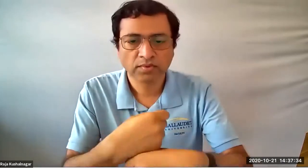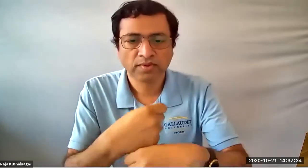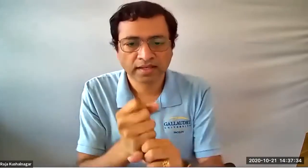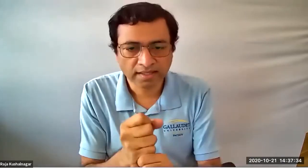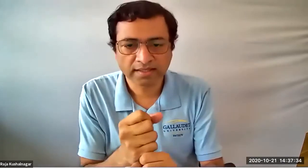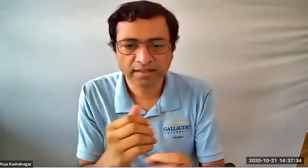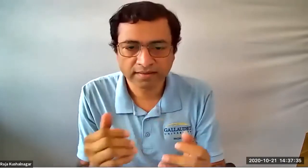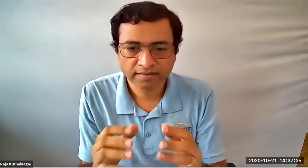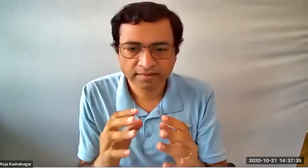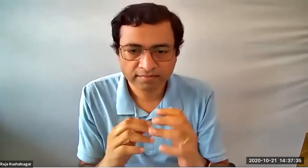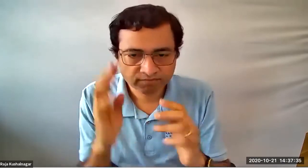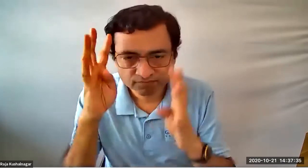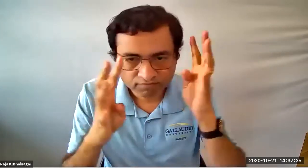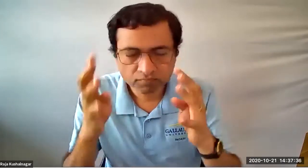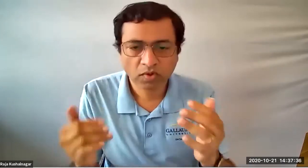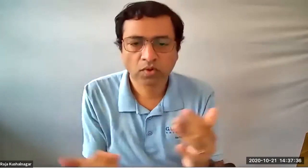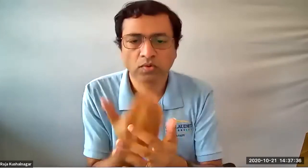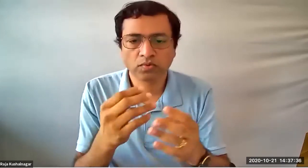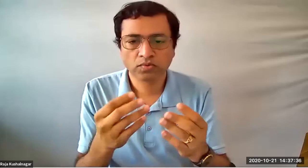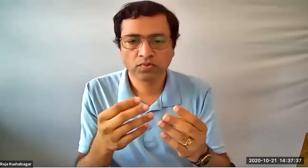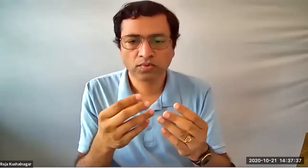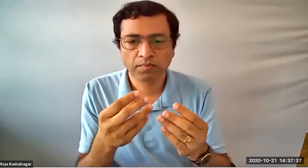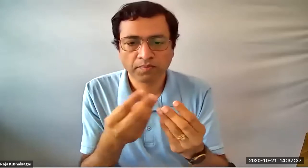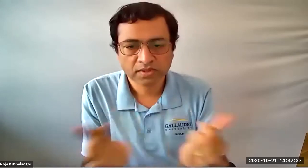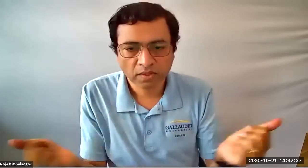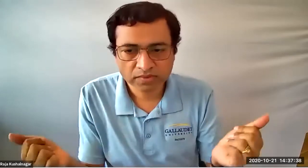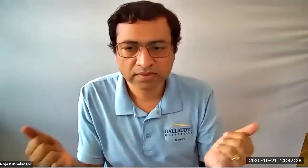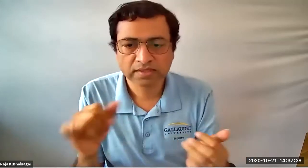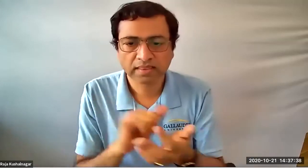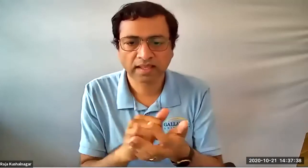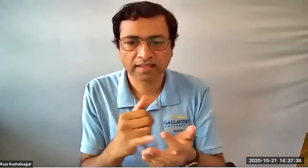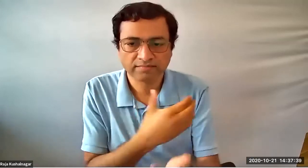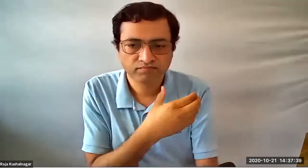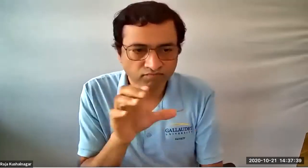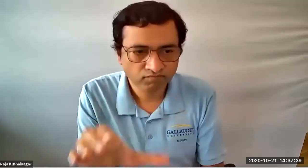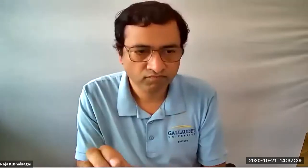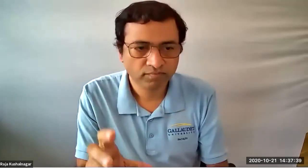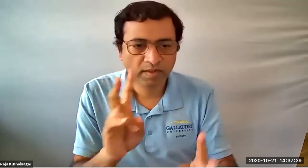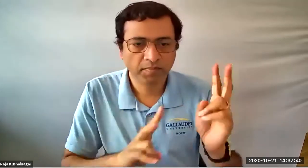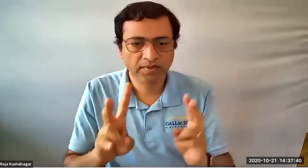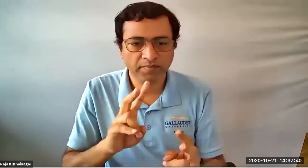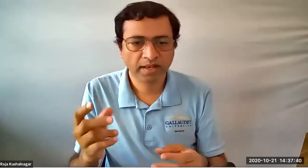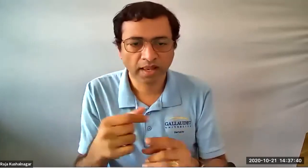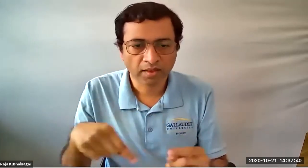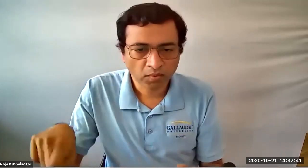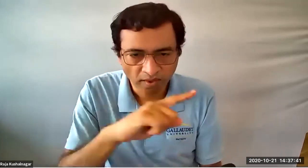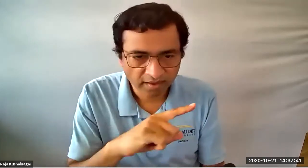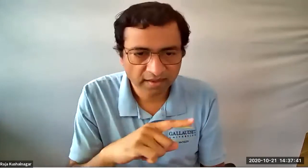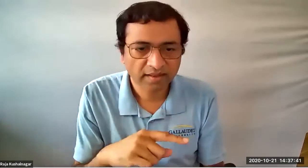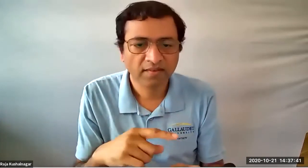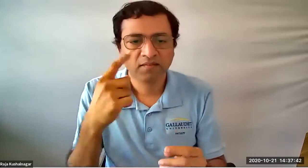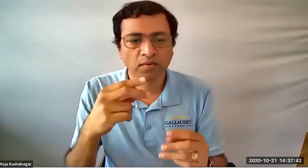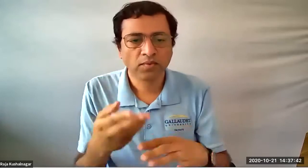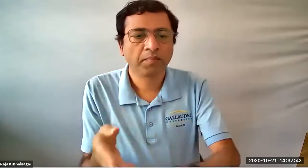Heather enjoys using the design thinking process to create products and innovate to find new solutions that